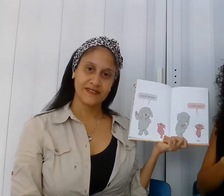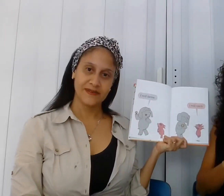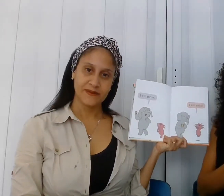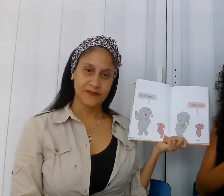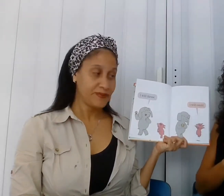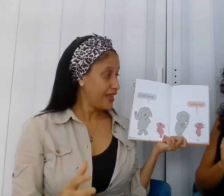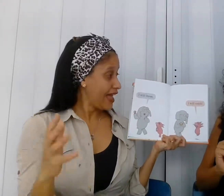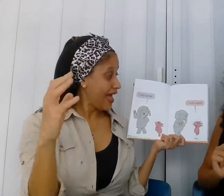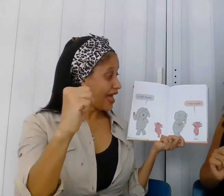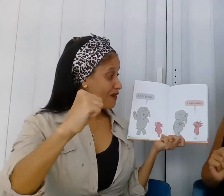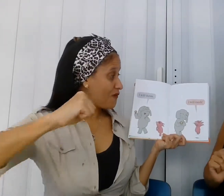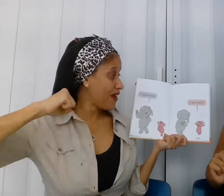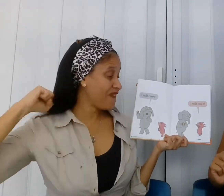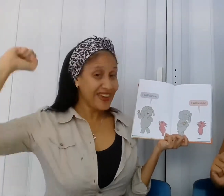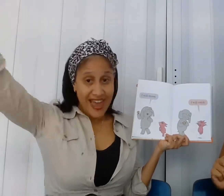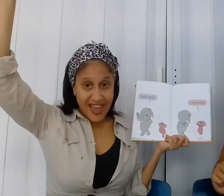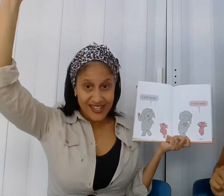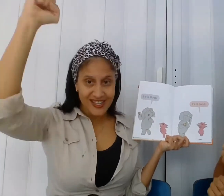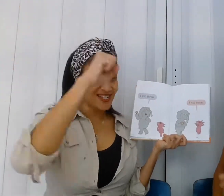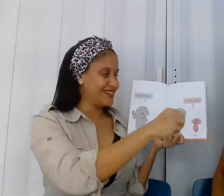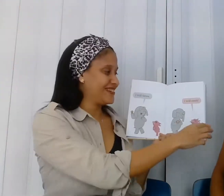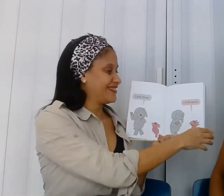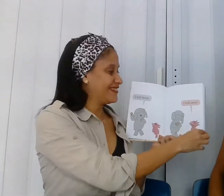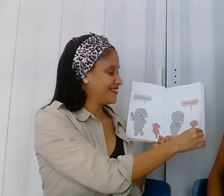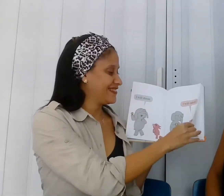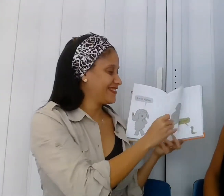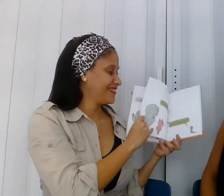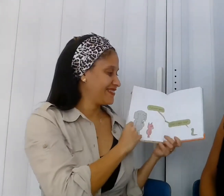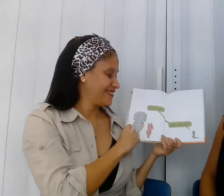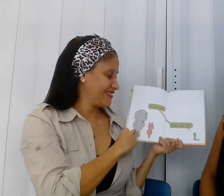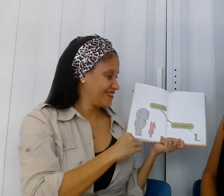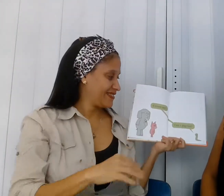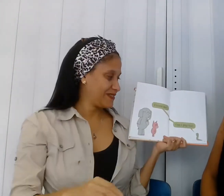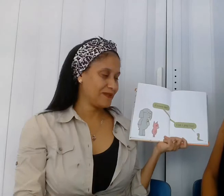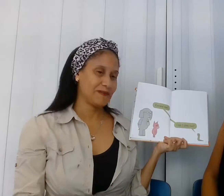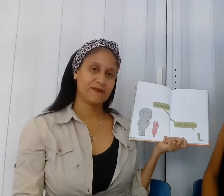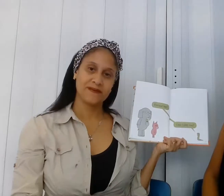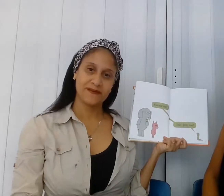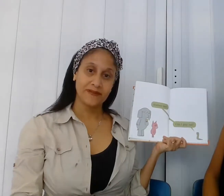I will throw. I will catch.